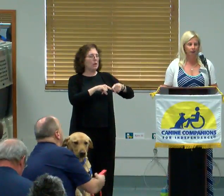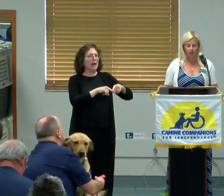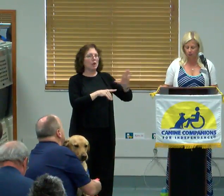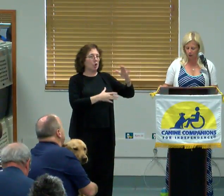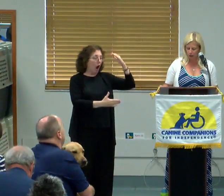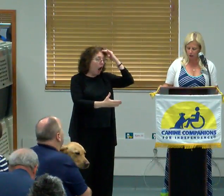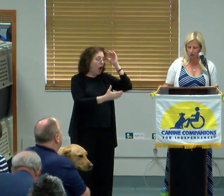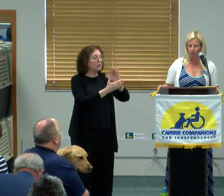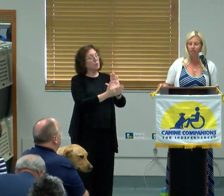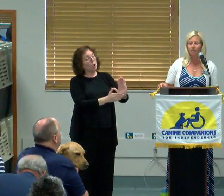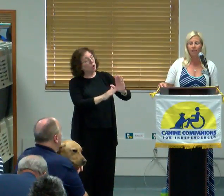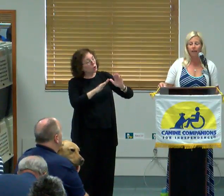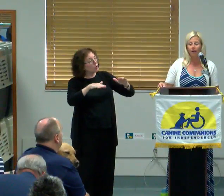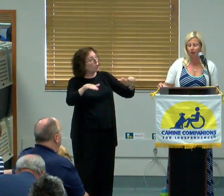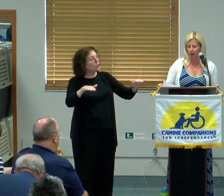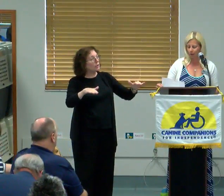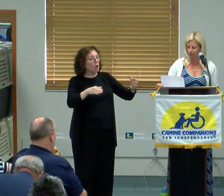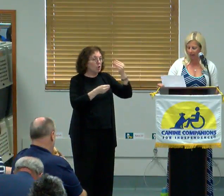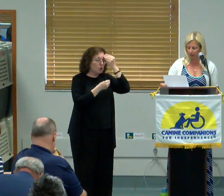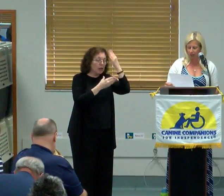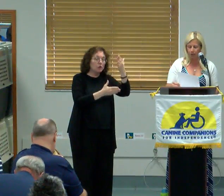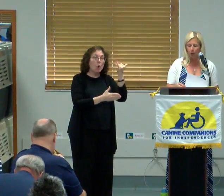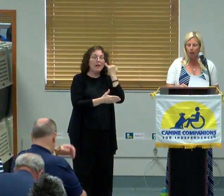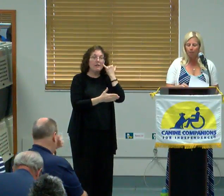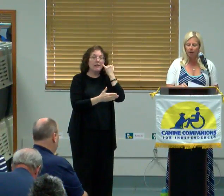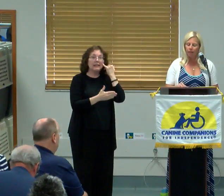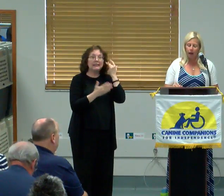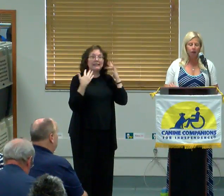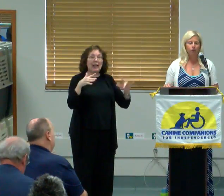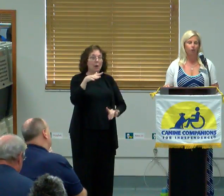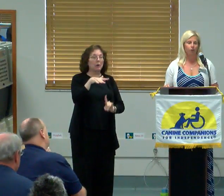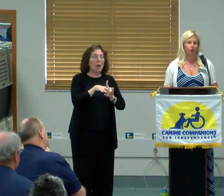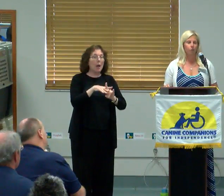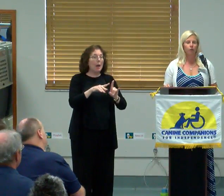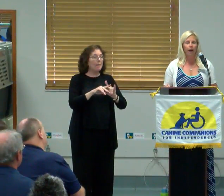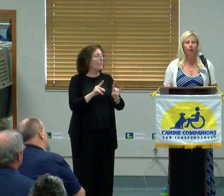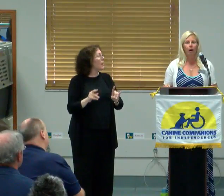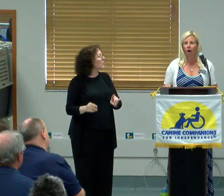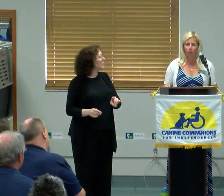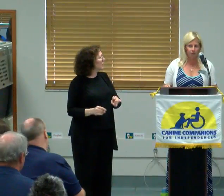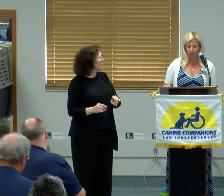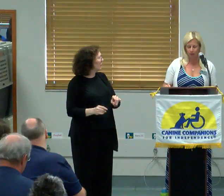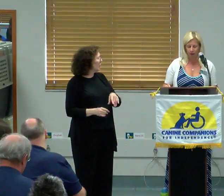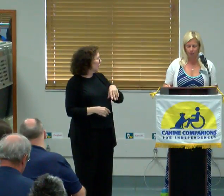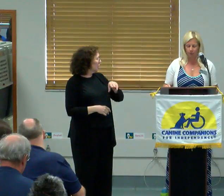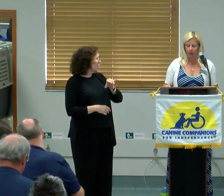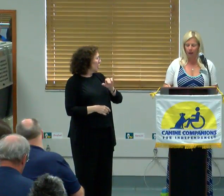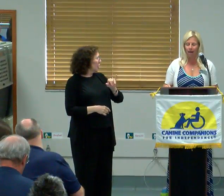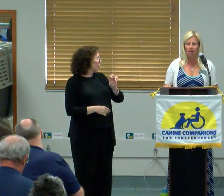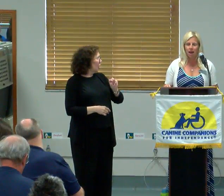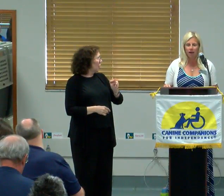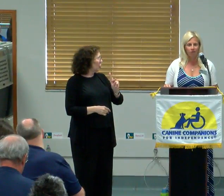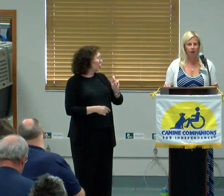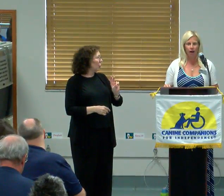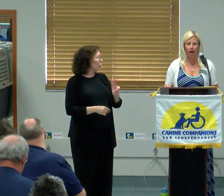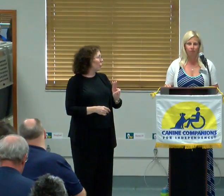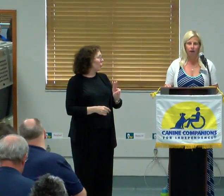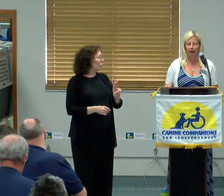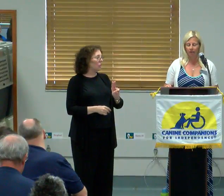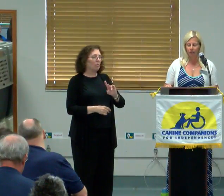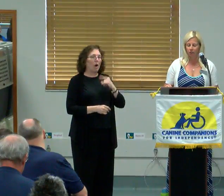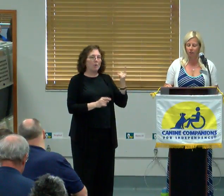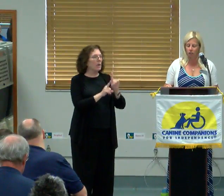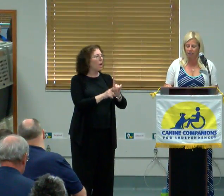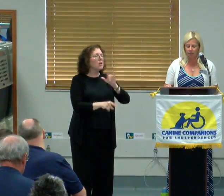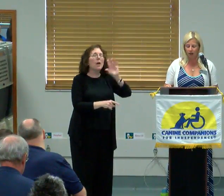her husband or her children to let her know of sounds, but Yondu will now always be there and never,